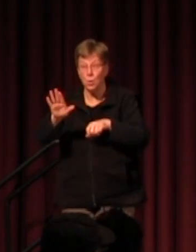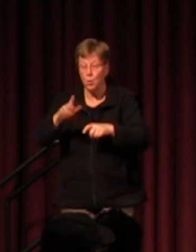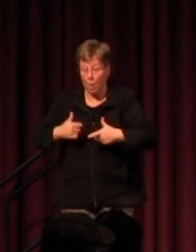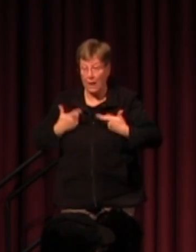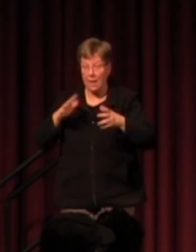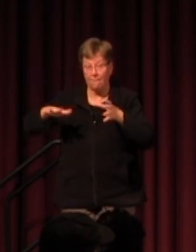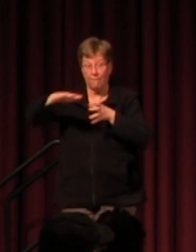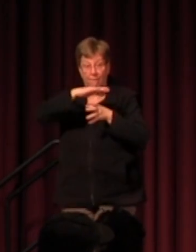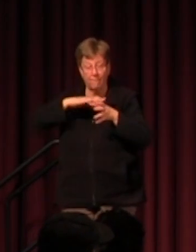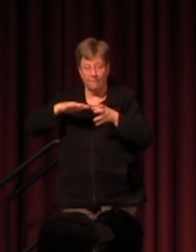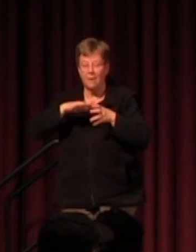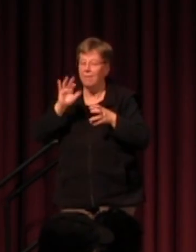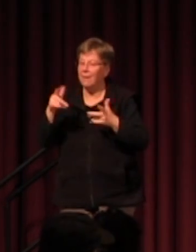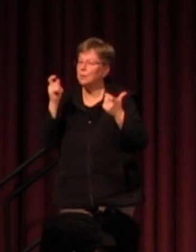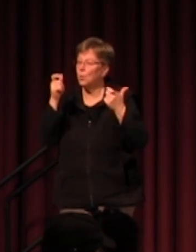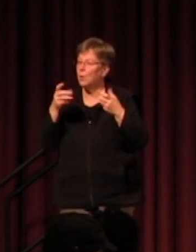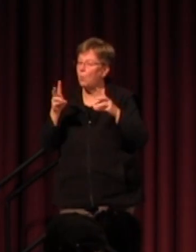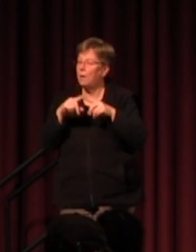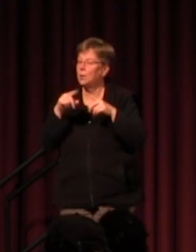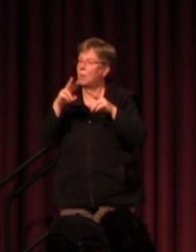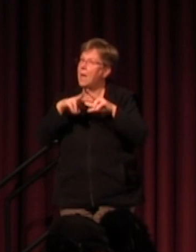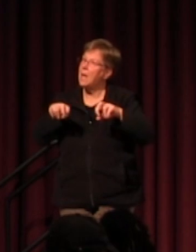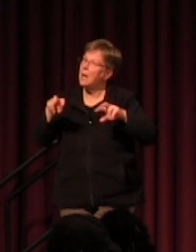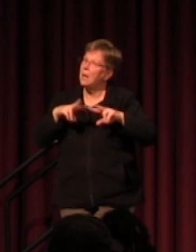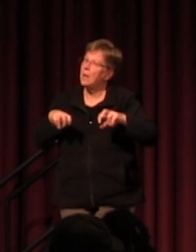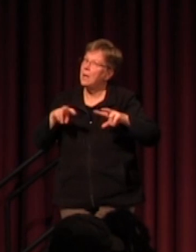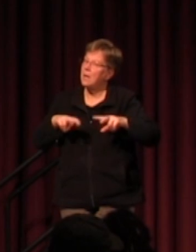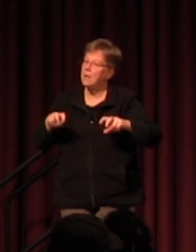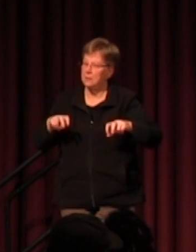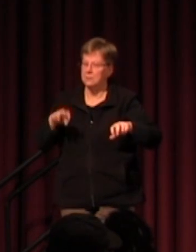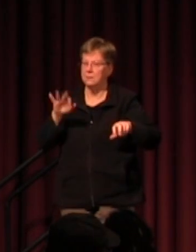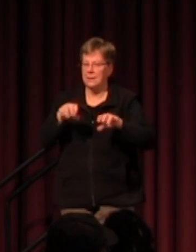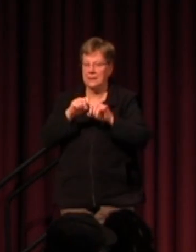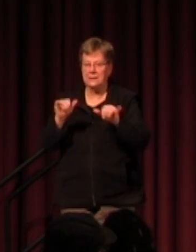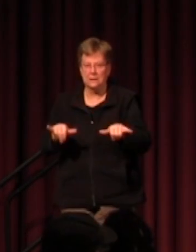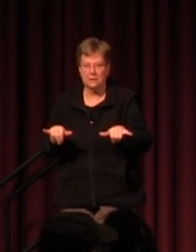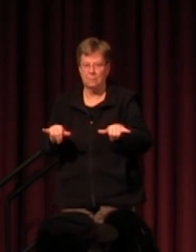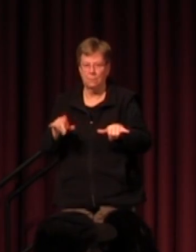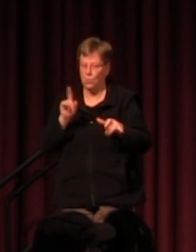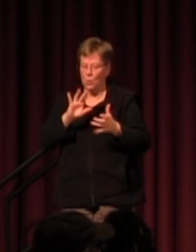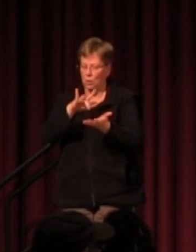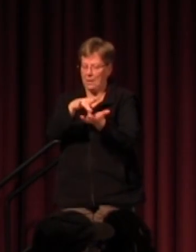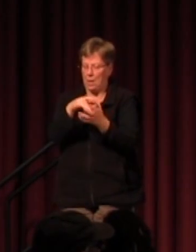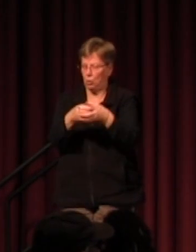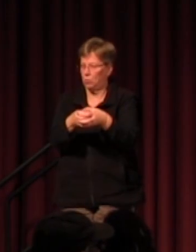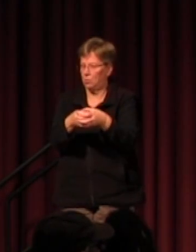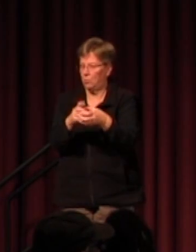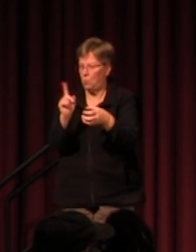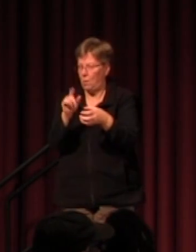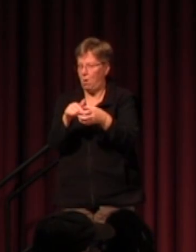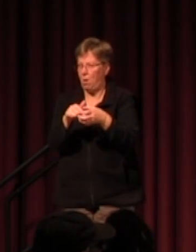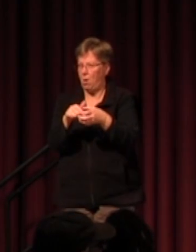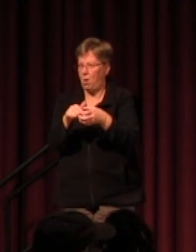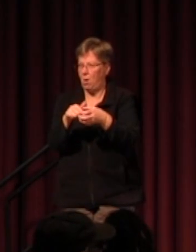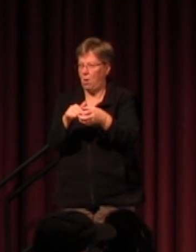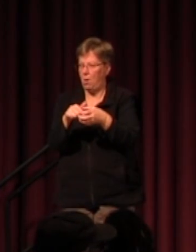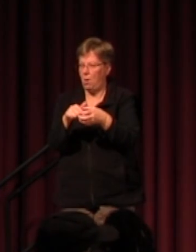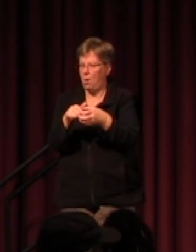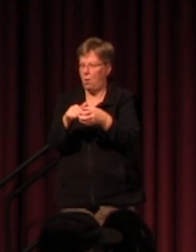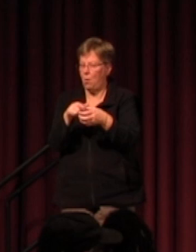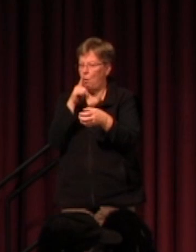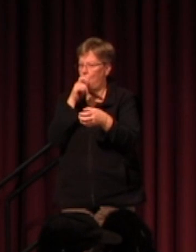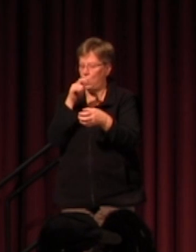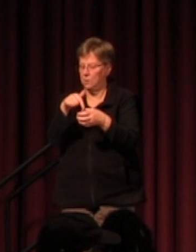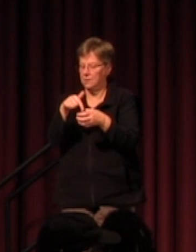it's a quick way of thinking about analyzing your system. Where is the inner circle? What's socially predominant in the